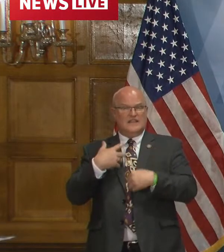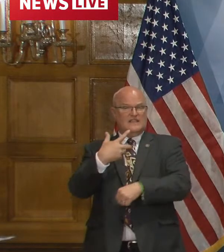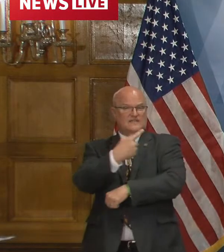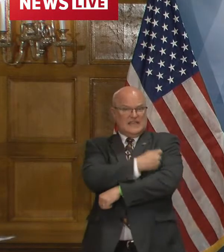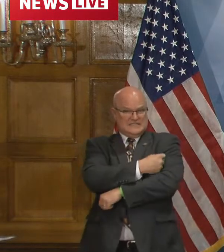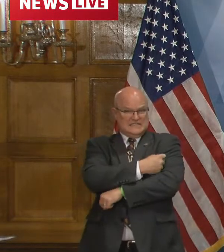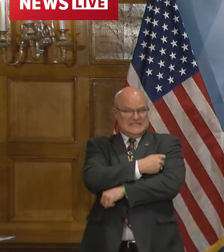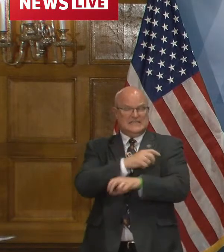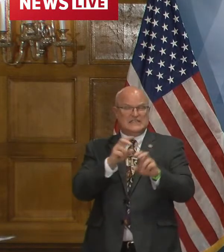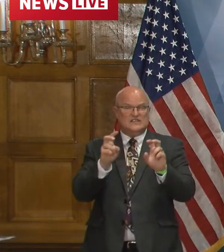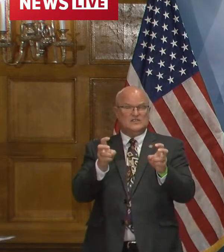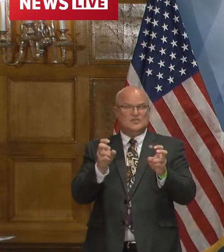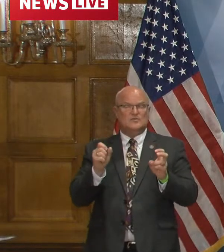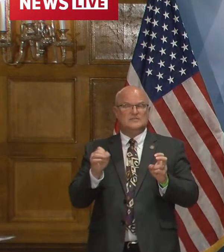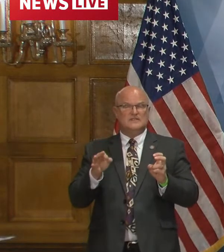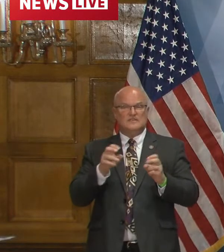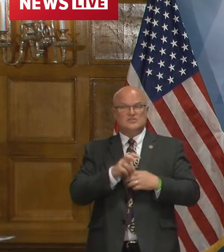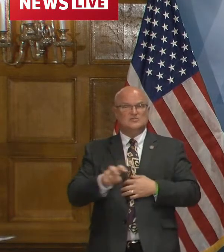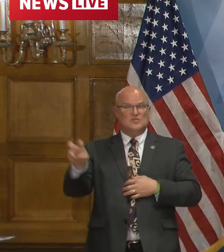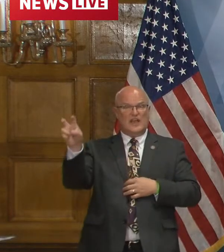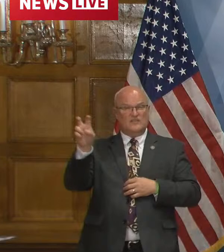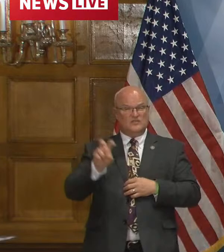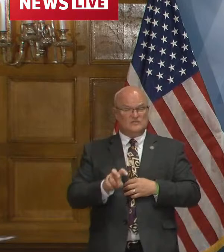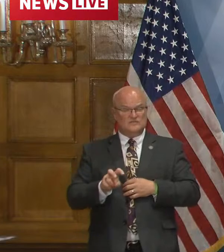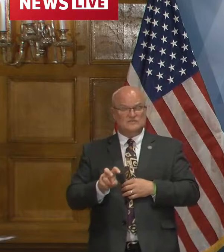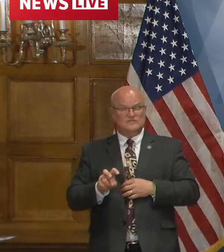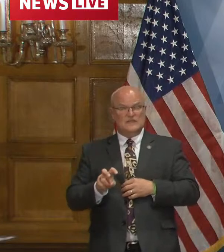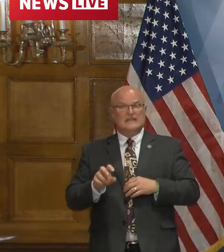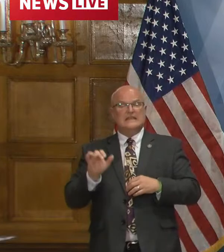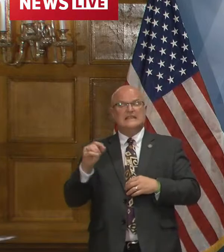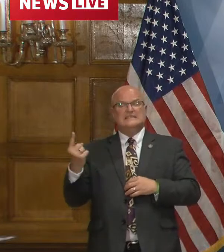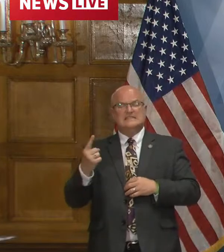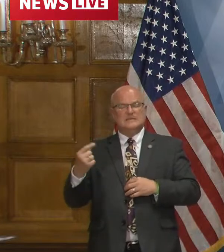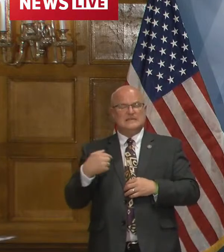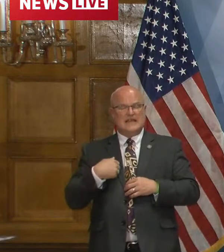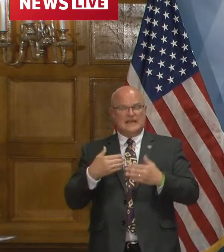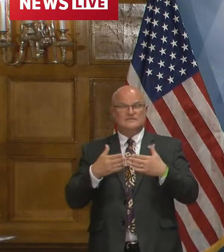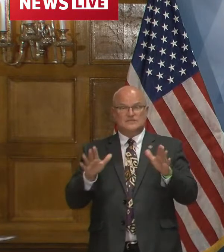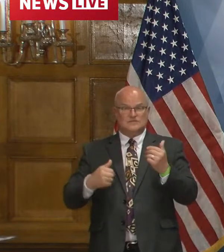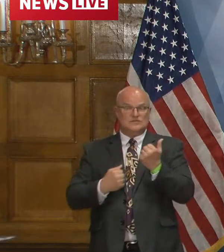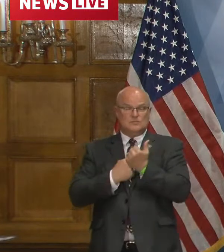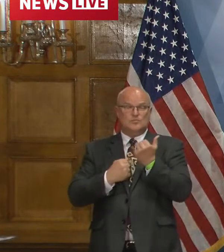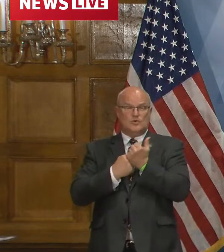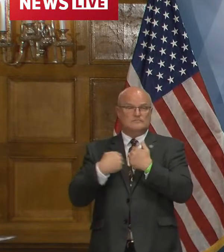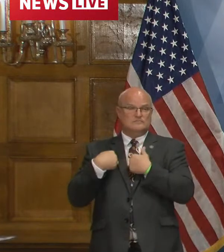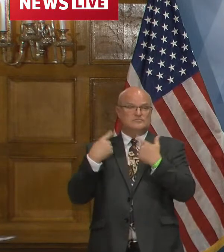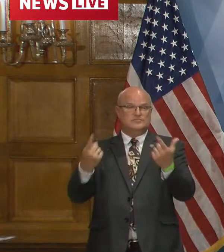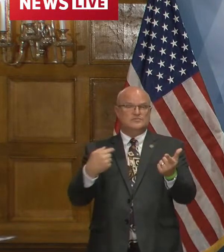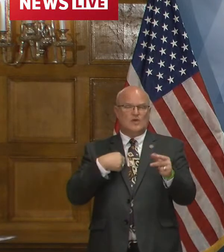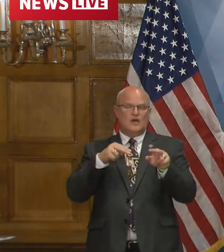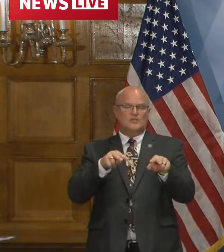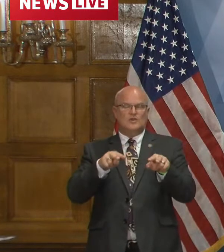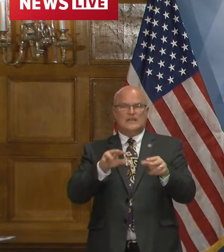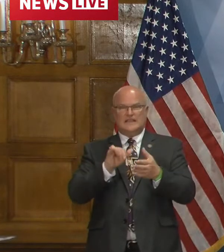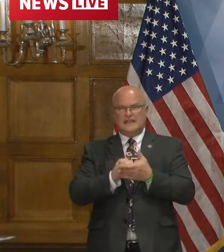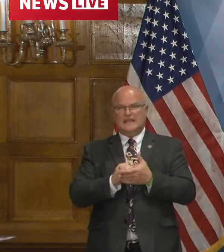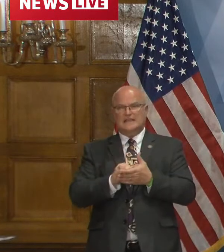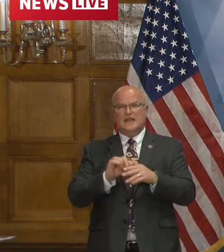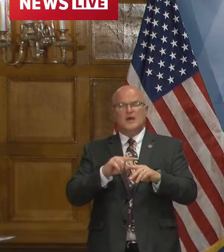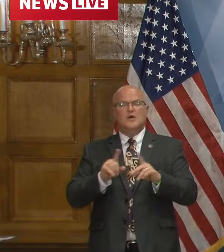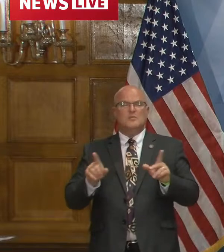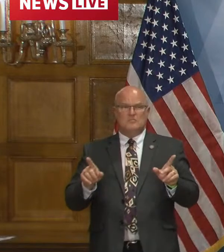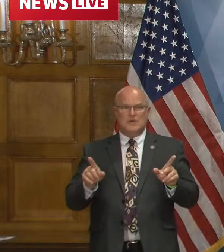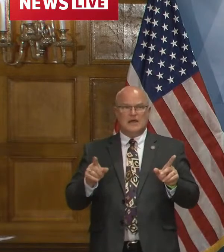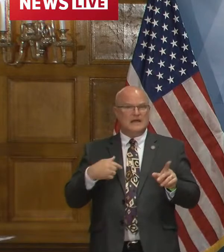vaccinated in terms of travel. That's something I've generally been supportive of, so I will look at that. But